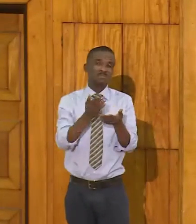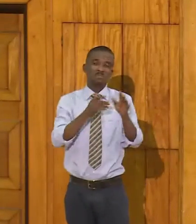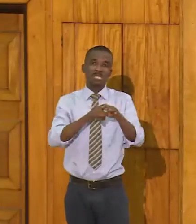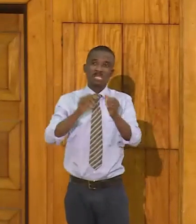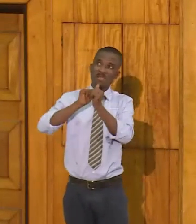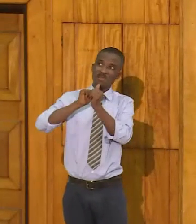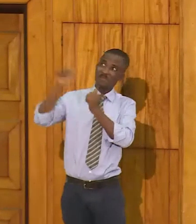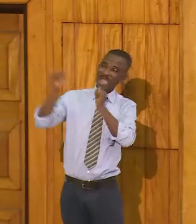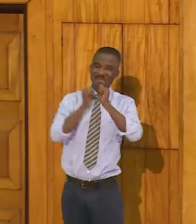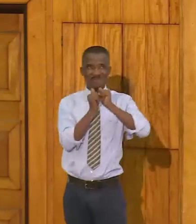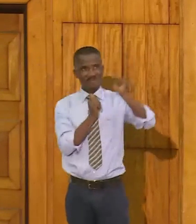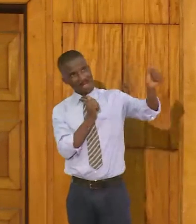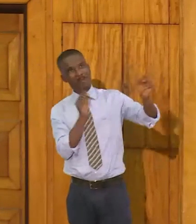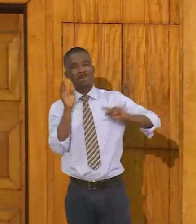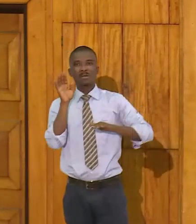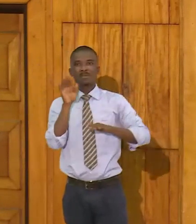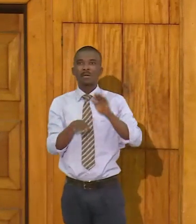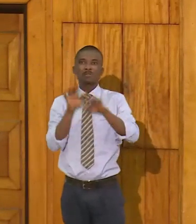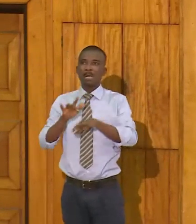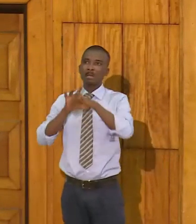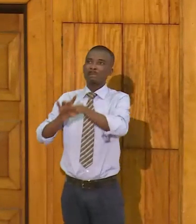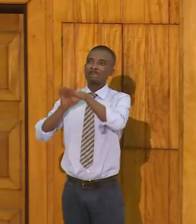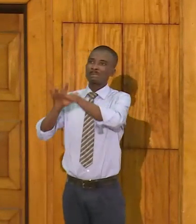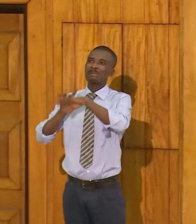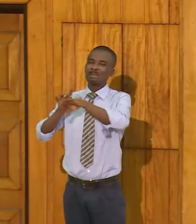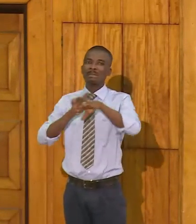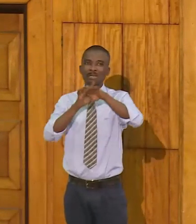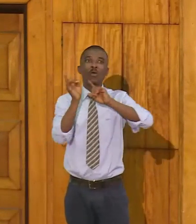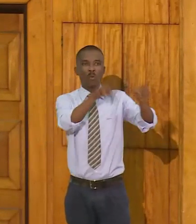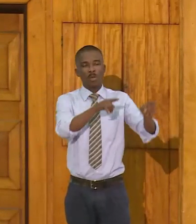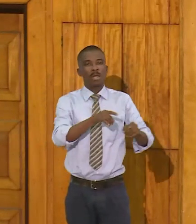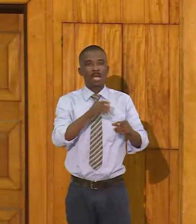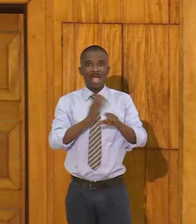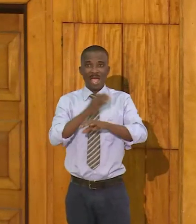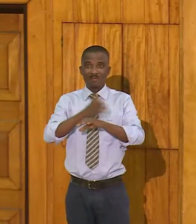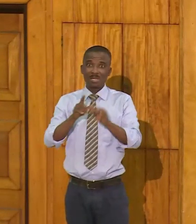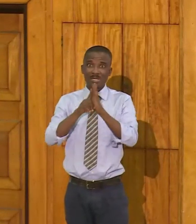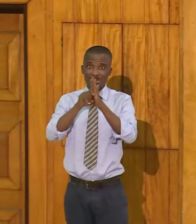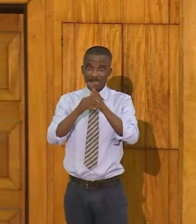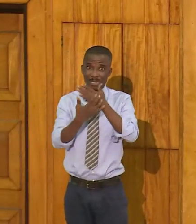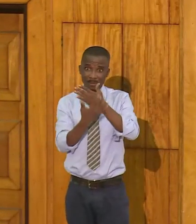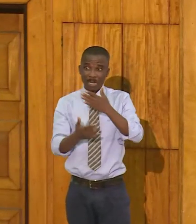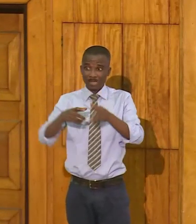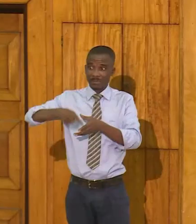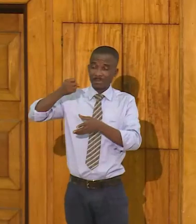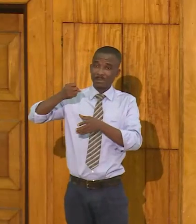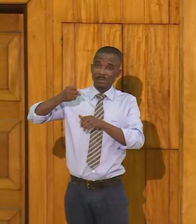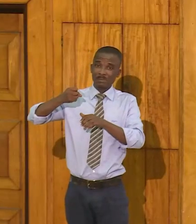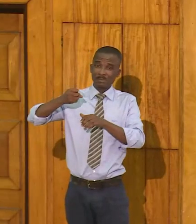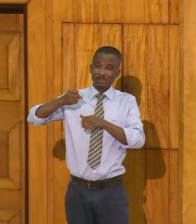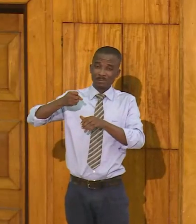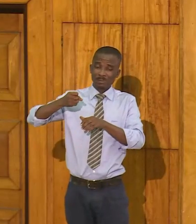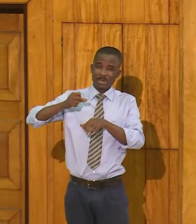people to some extent. You have to move samples several kilometers to get to those places. But there are also some